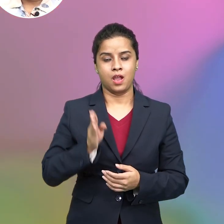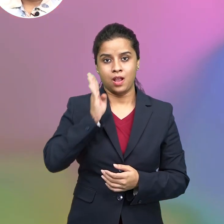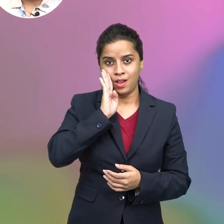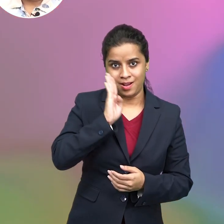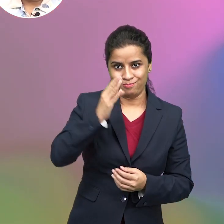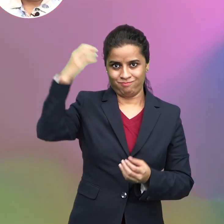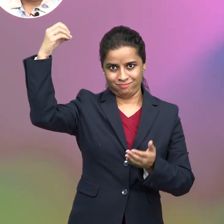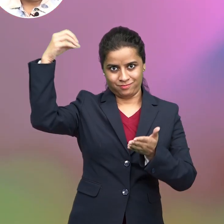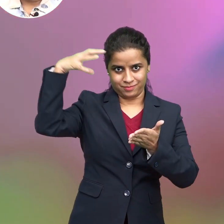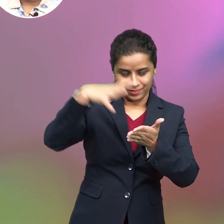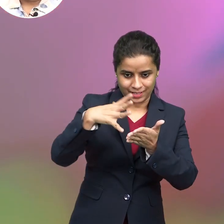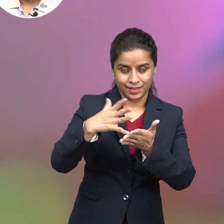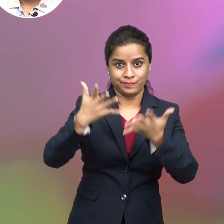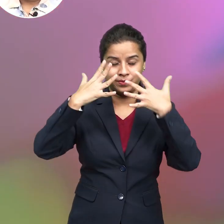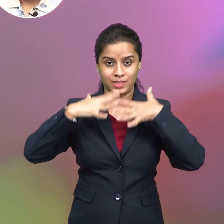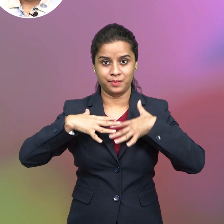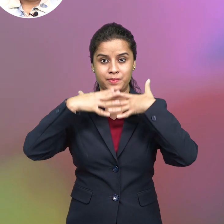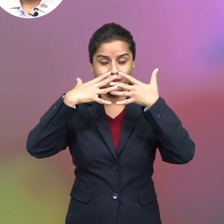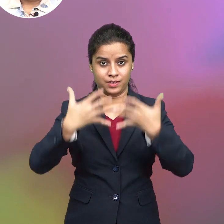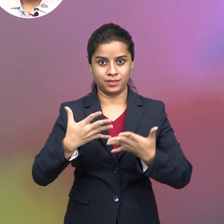Photosynthesis and respiration